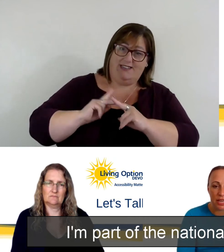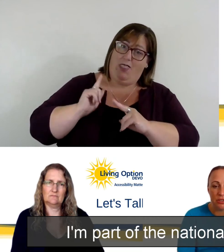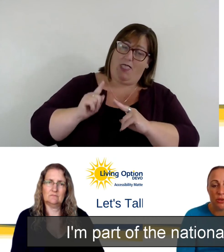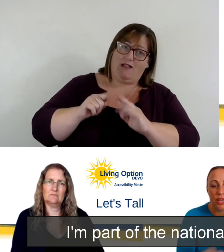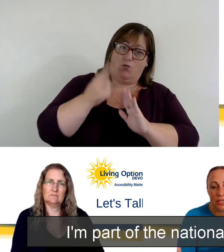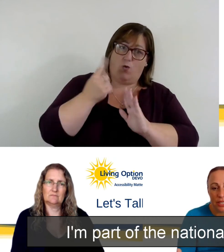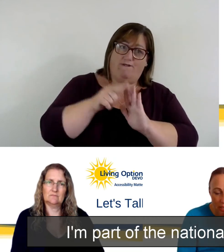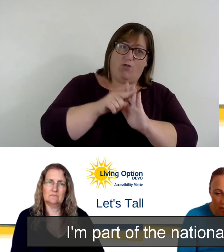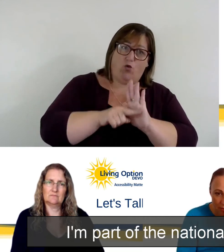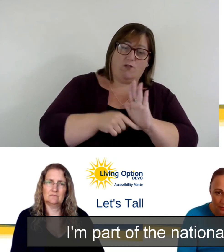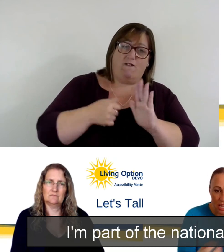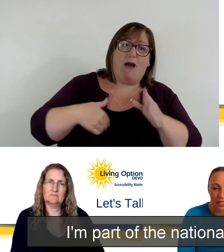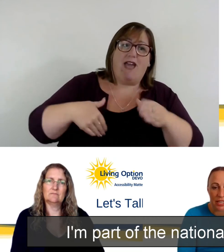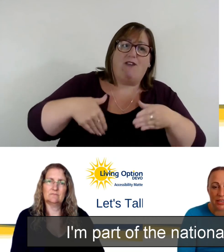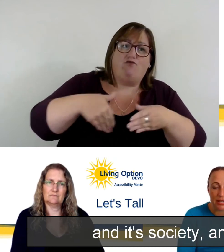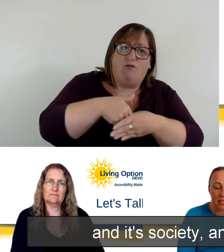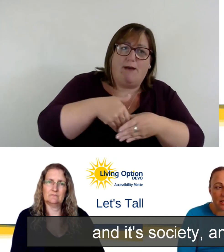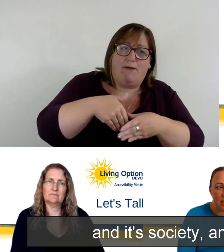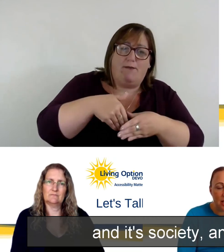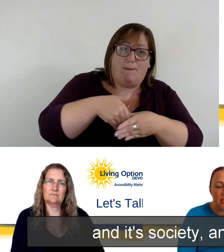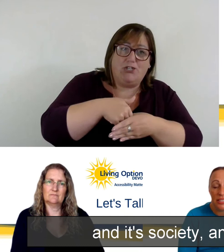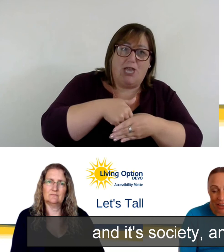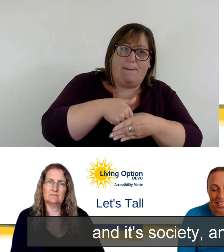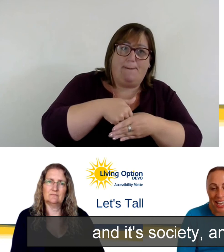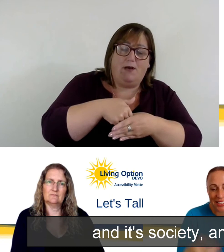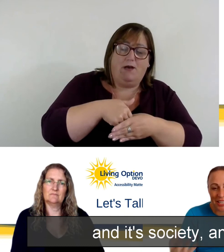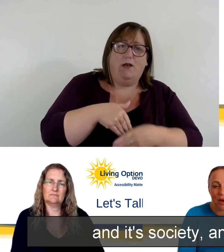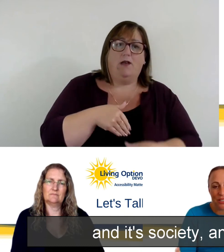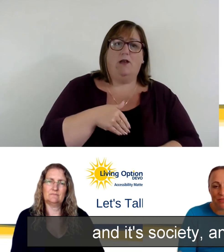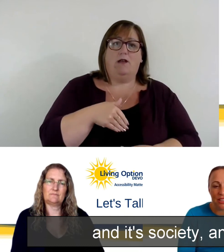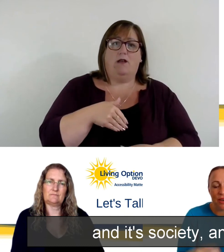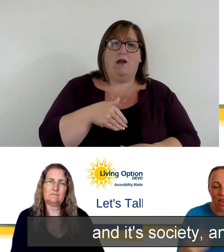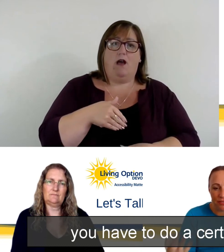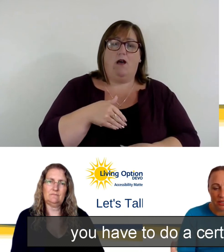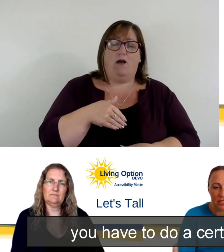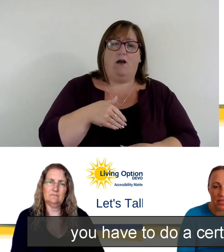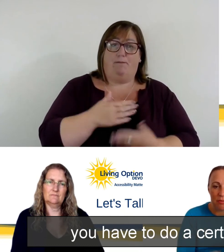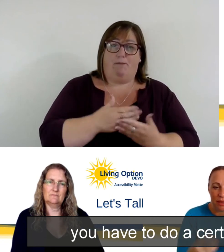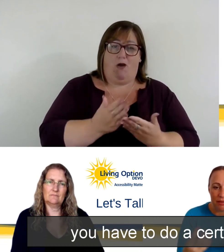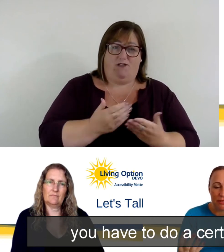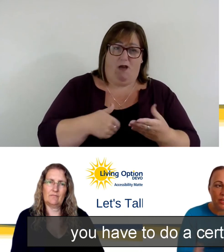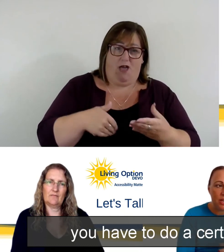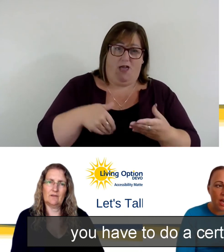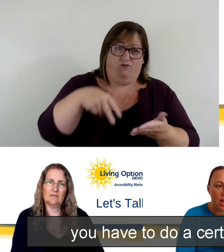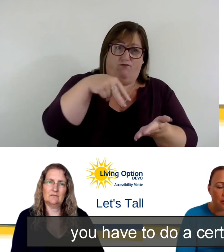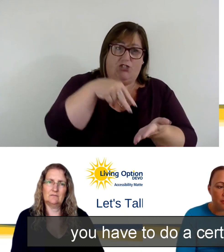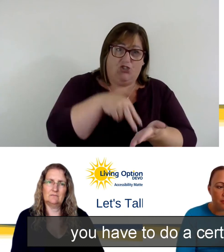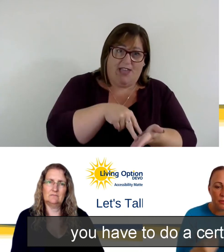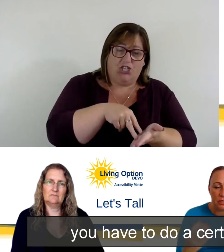part of the National Counselling Service and its society, and as part of that you have to do a certain amount of